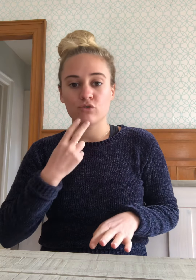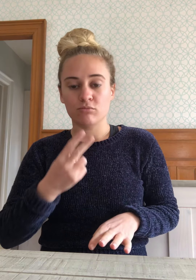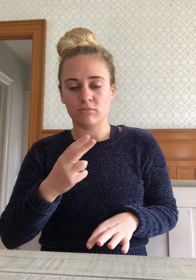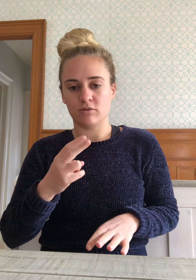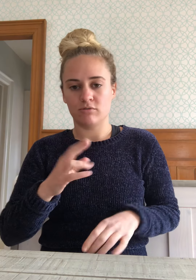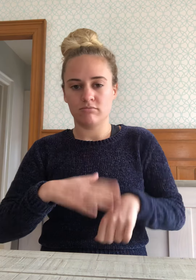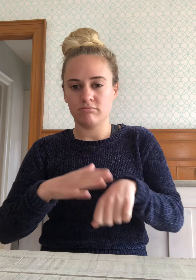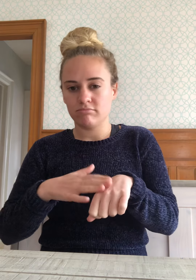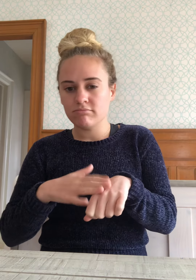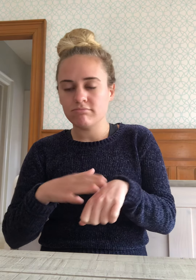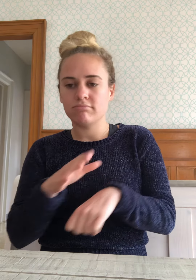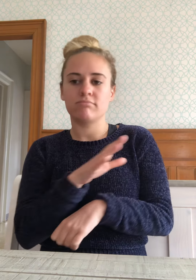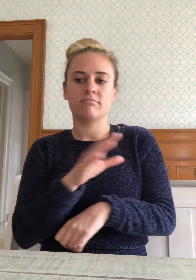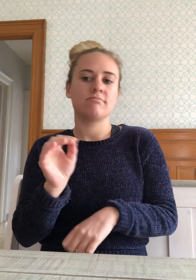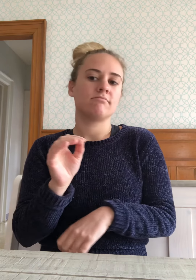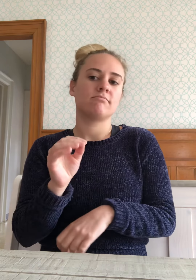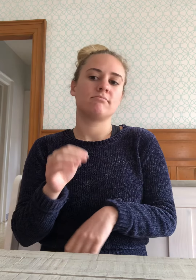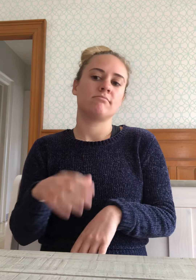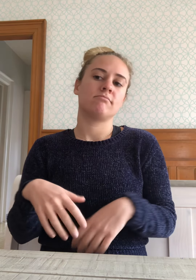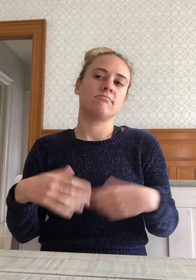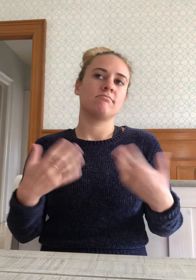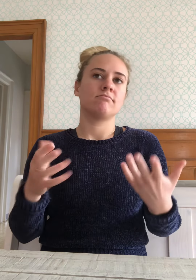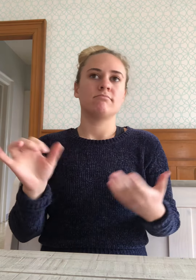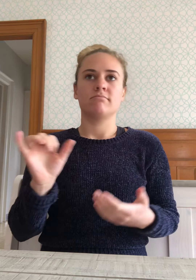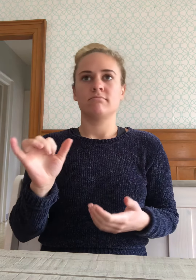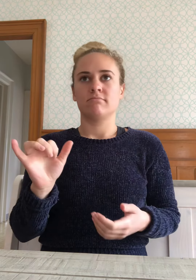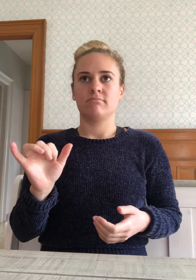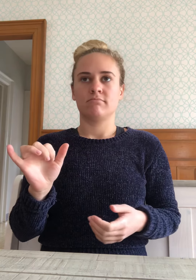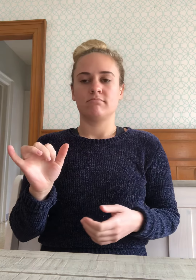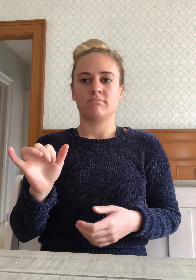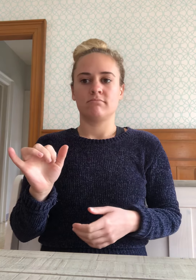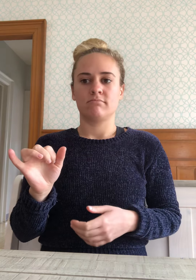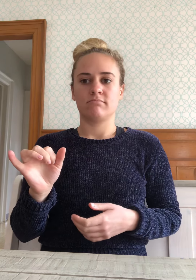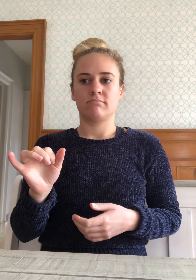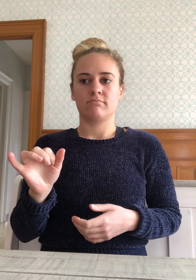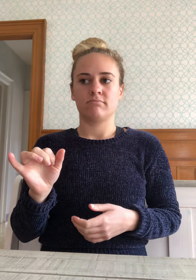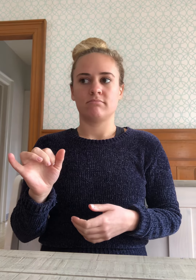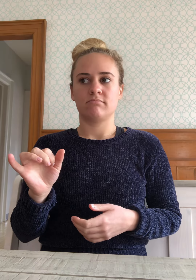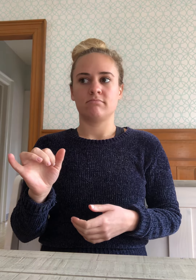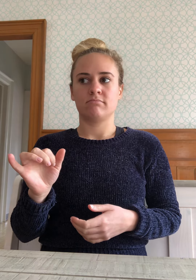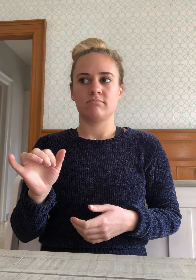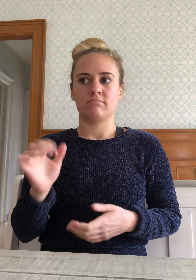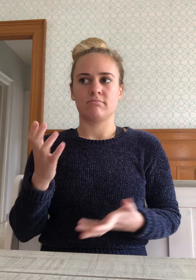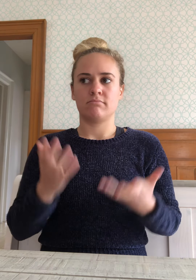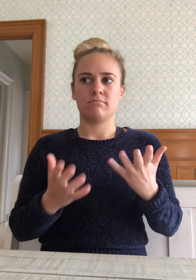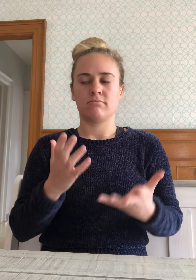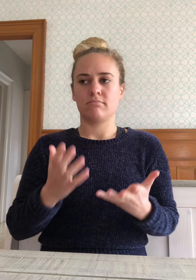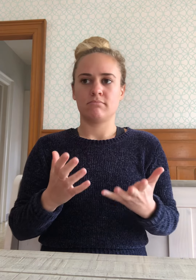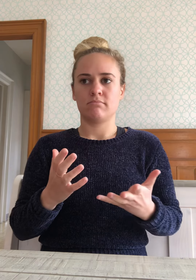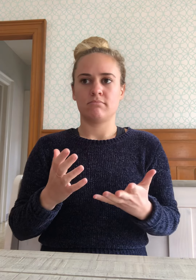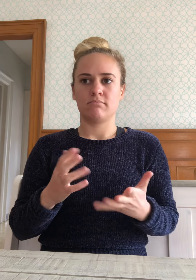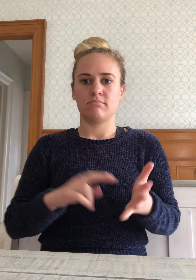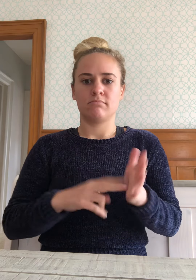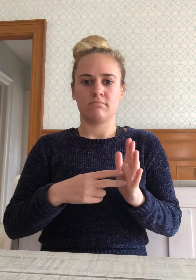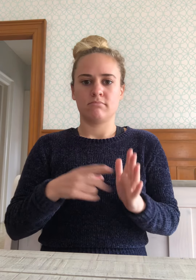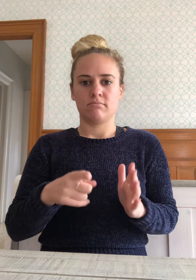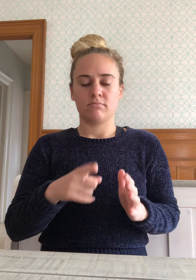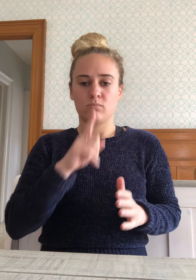Watch for short verbal clues like, and I guess the appearance might mean that they really don't want to focus on it, but that's what they really don't like. And